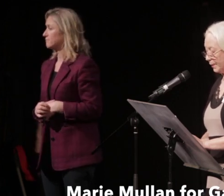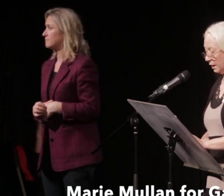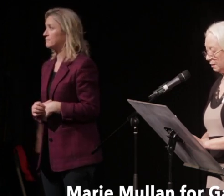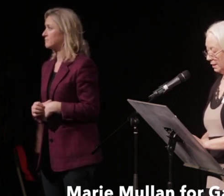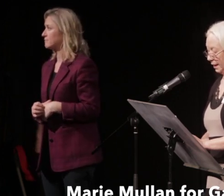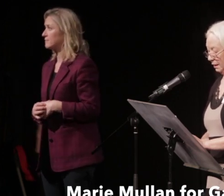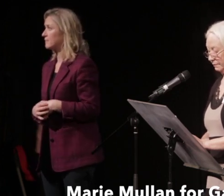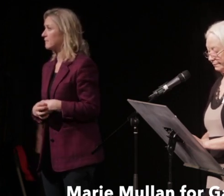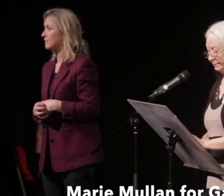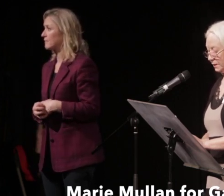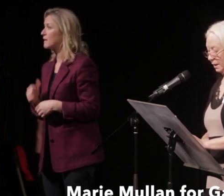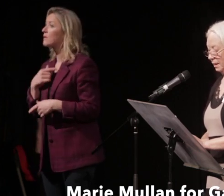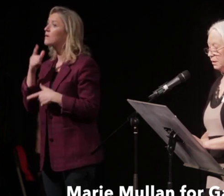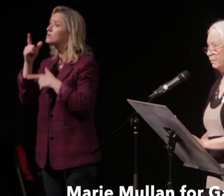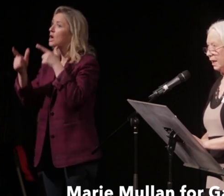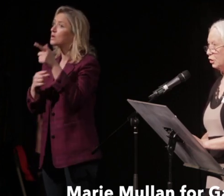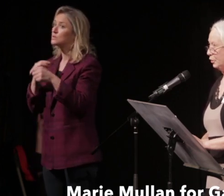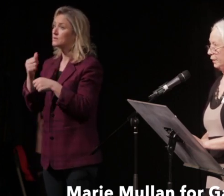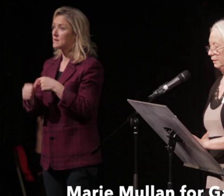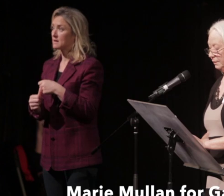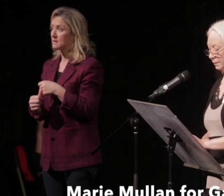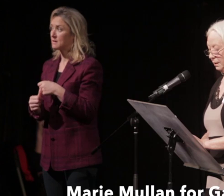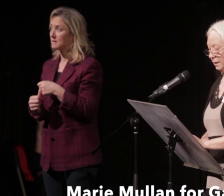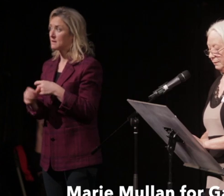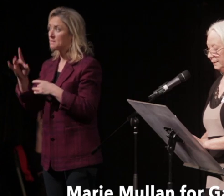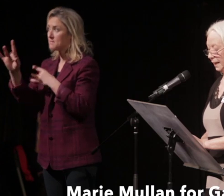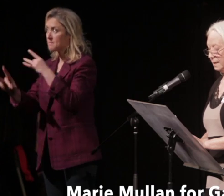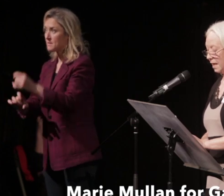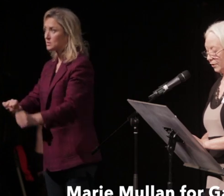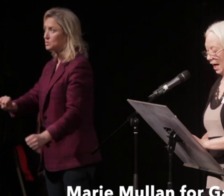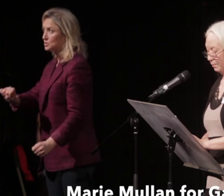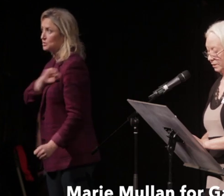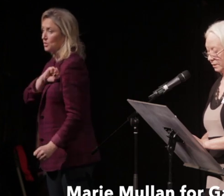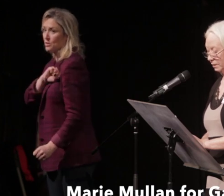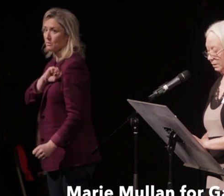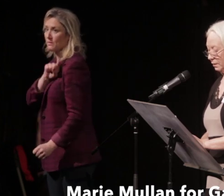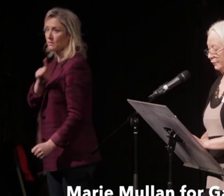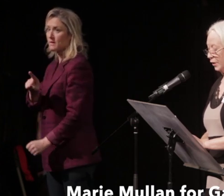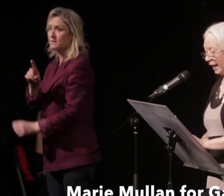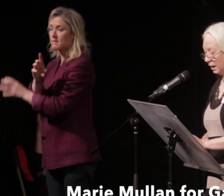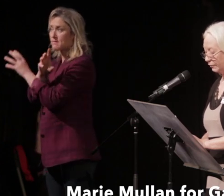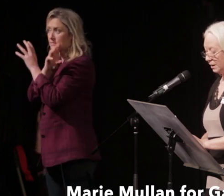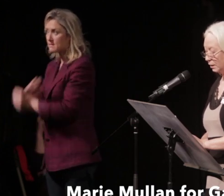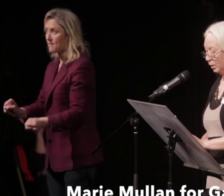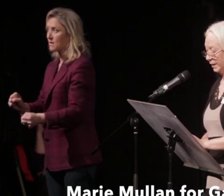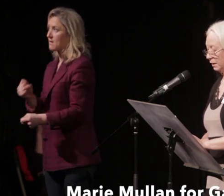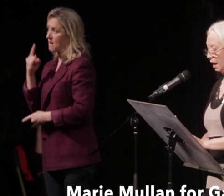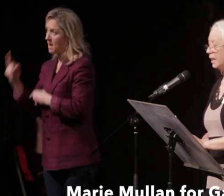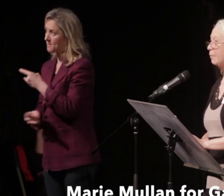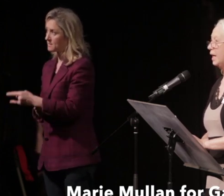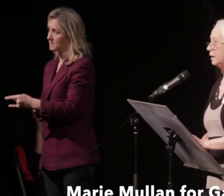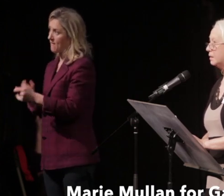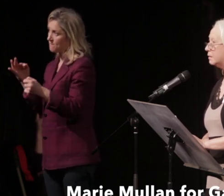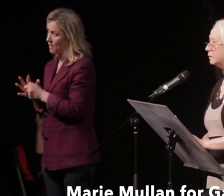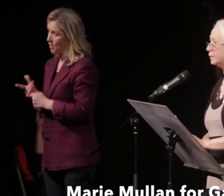We are speaking today to make sure that that never happens for any of the young women